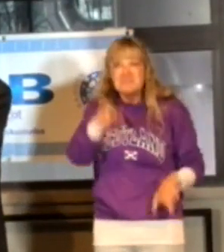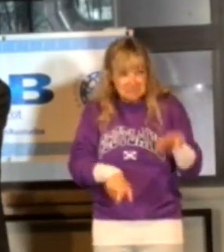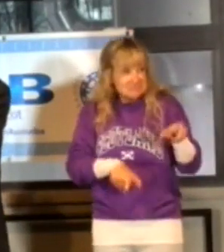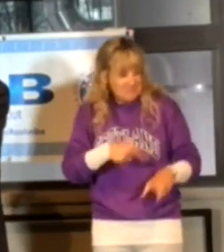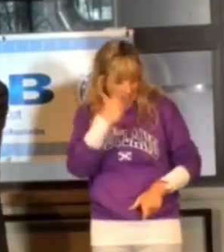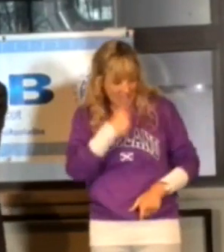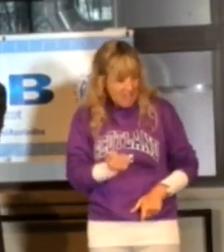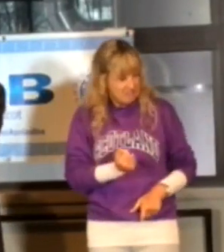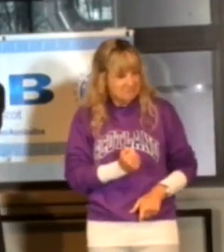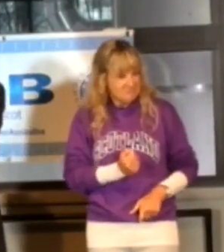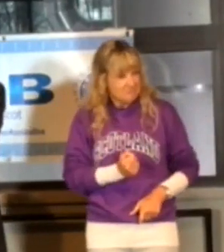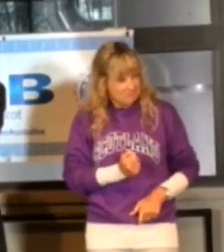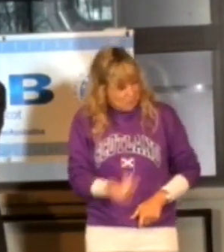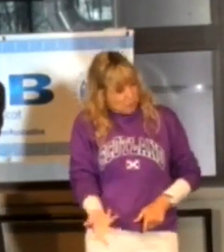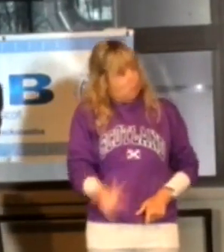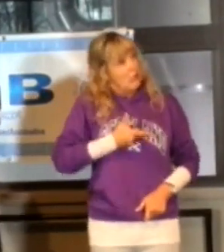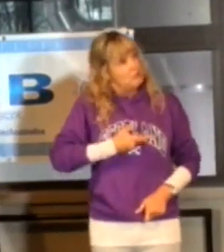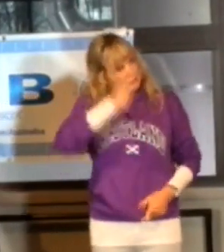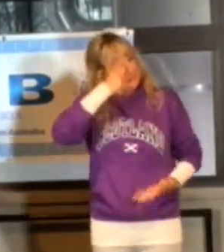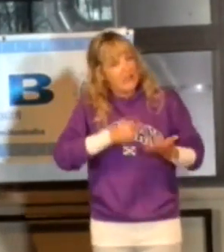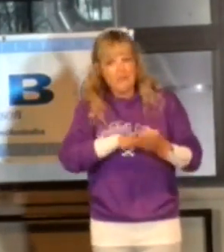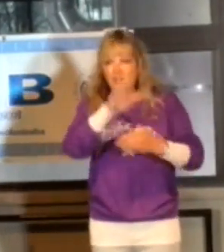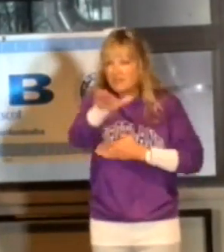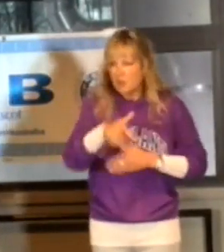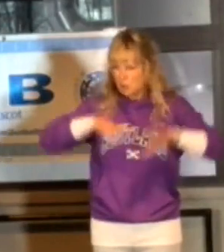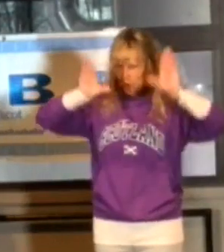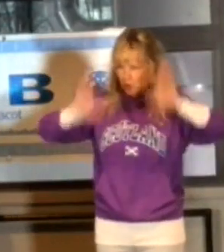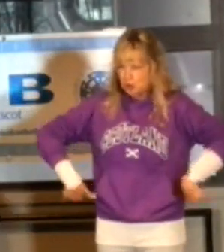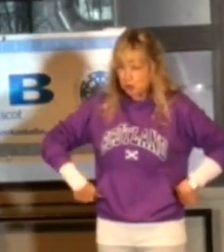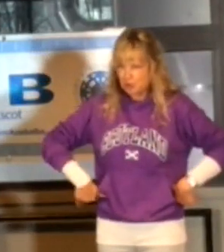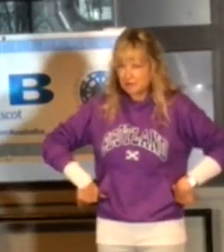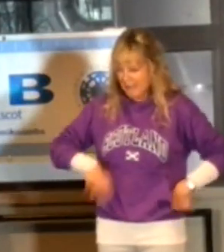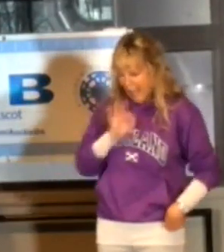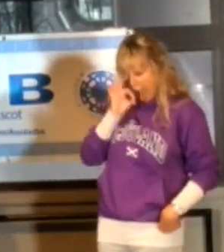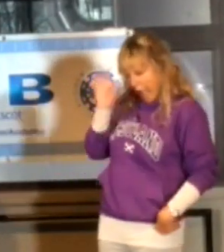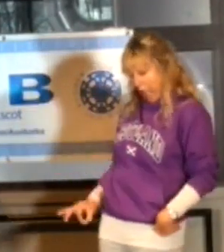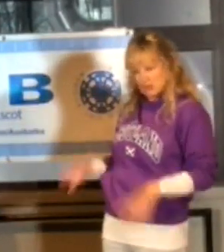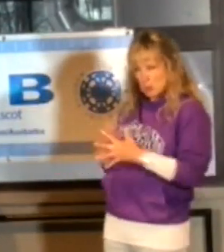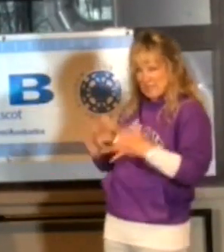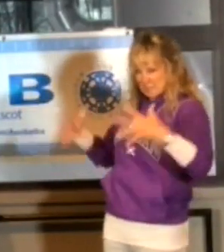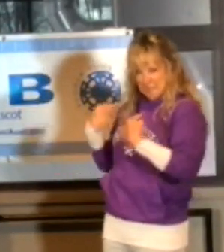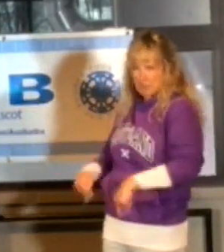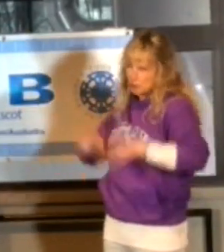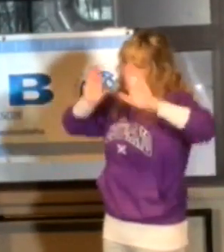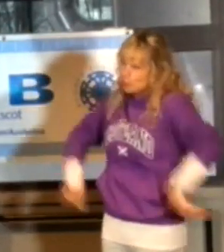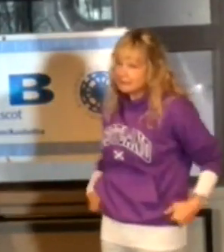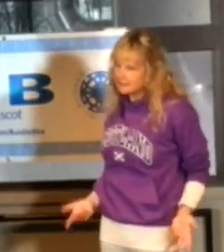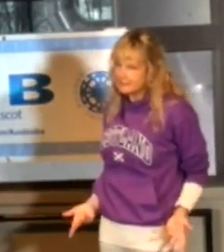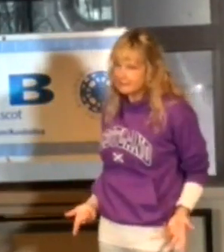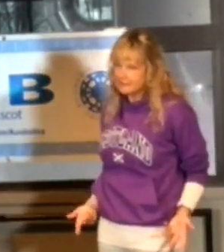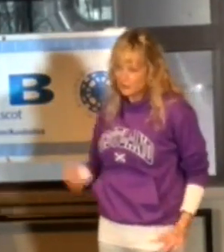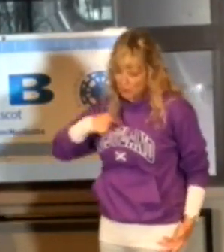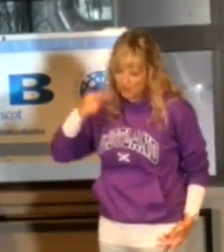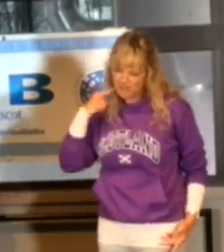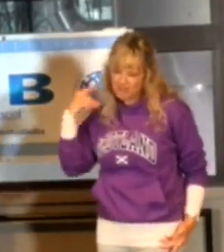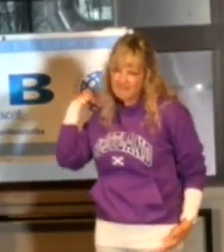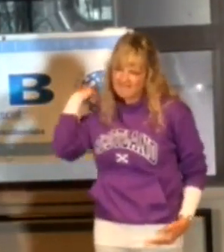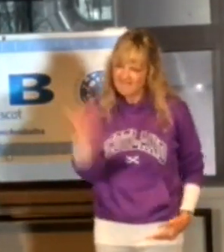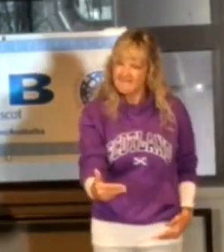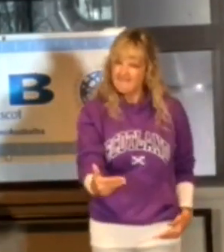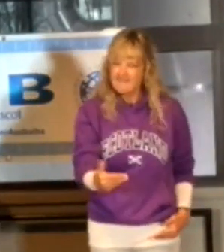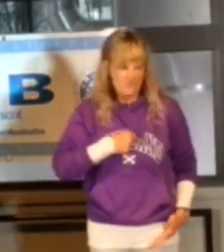with the right of self-determination, we should not now be asking anybody's permission. We should be going ahead. We